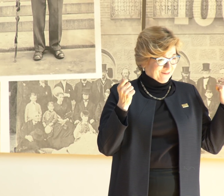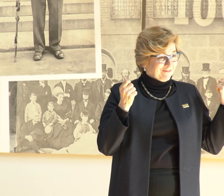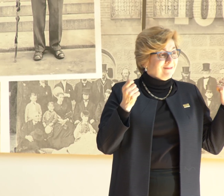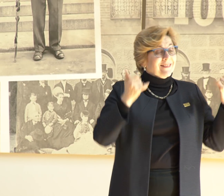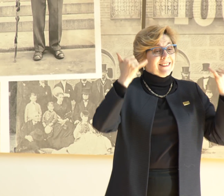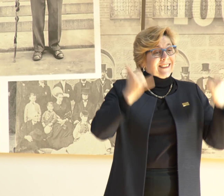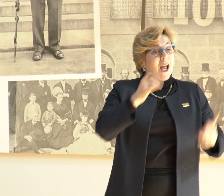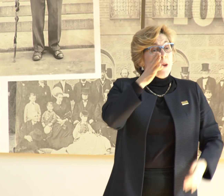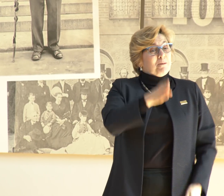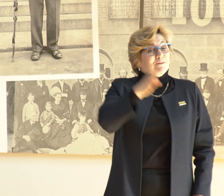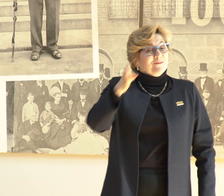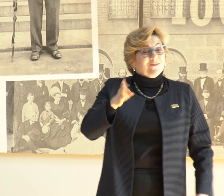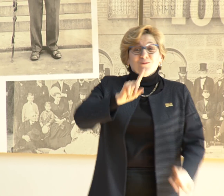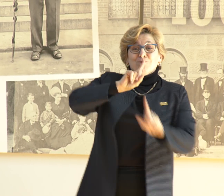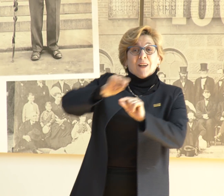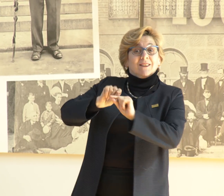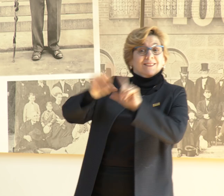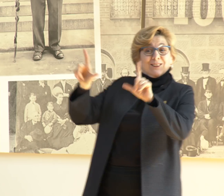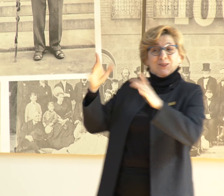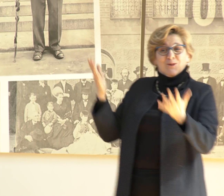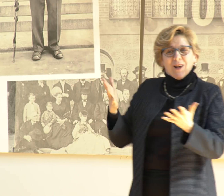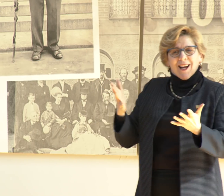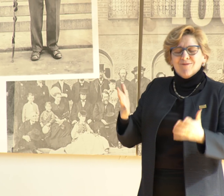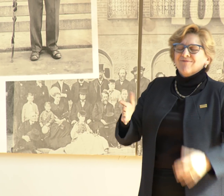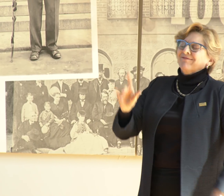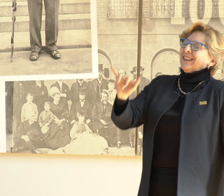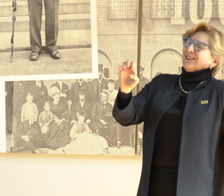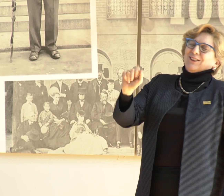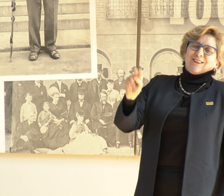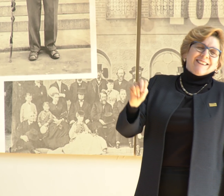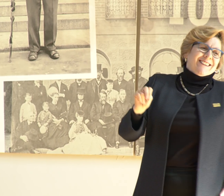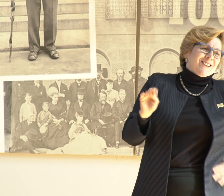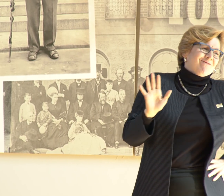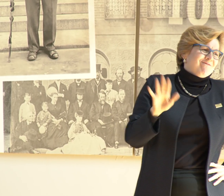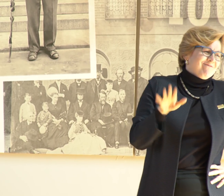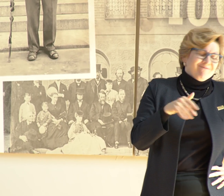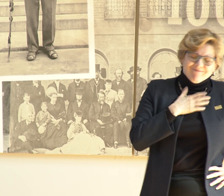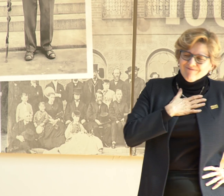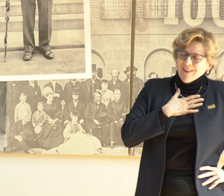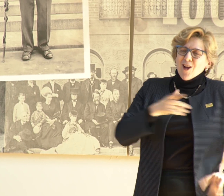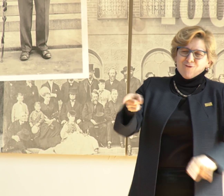together honored in the 150th celebration of Gallaudet.